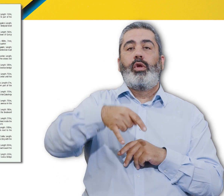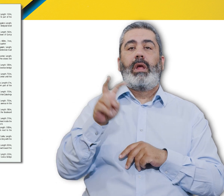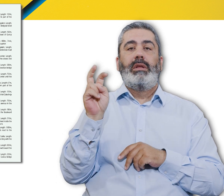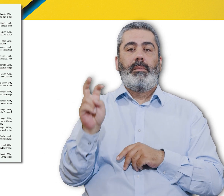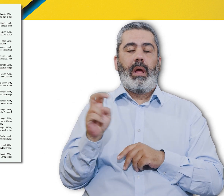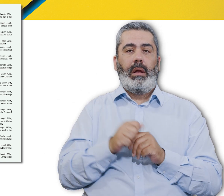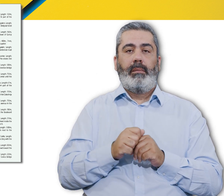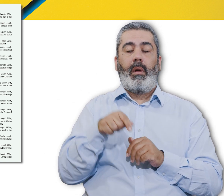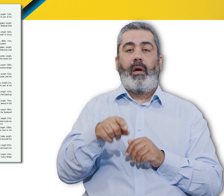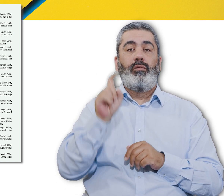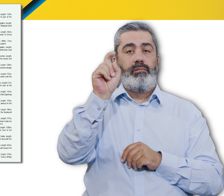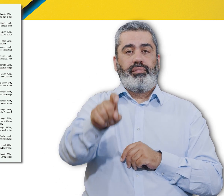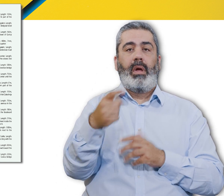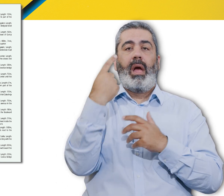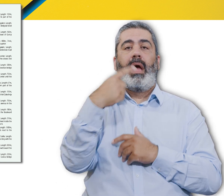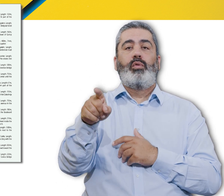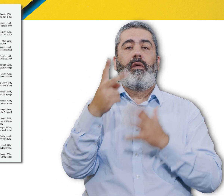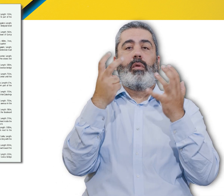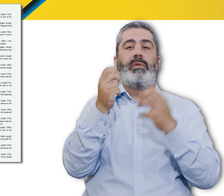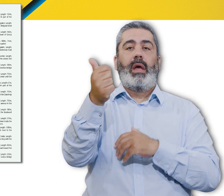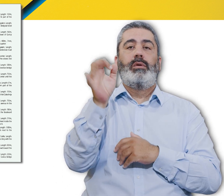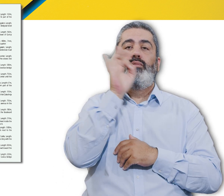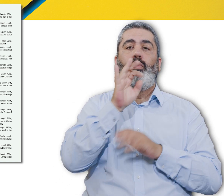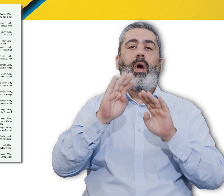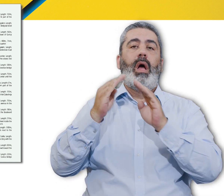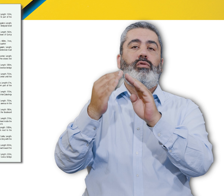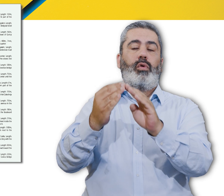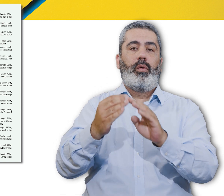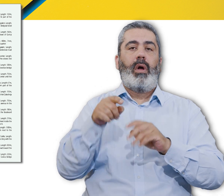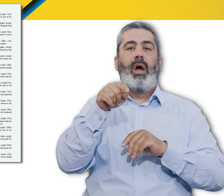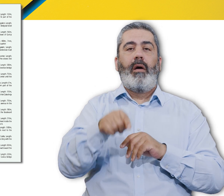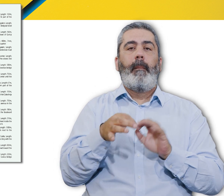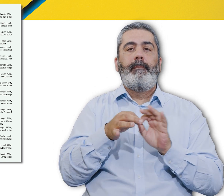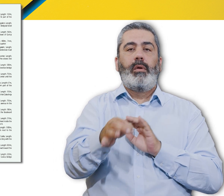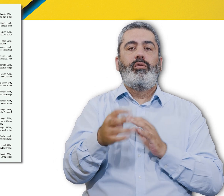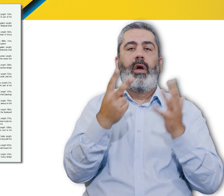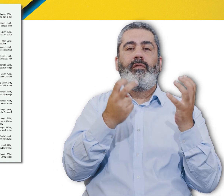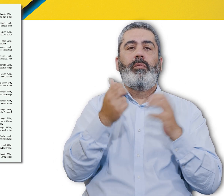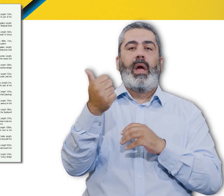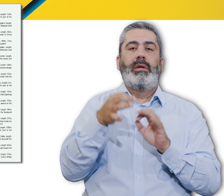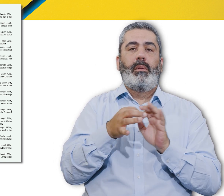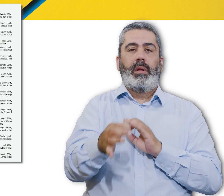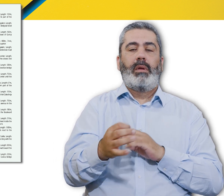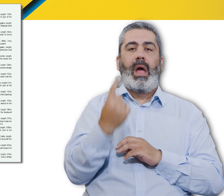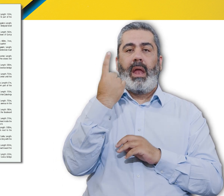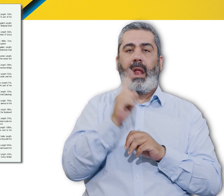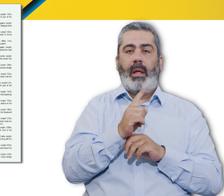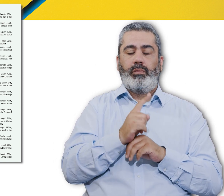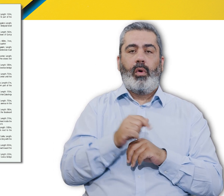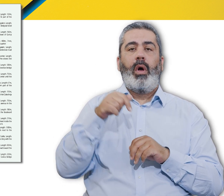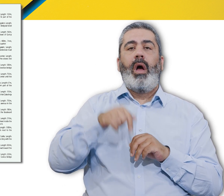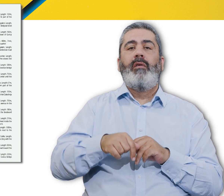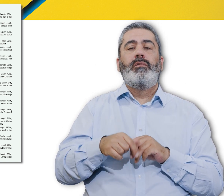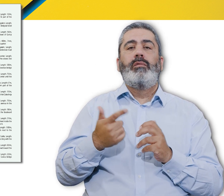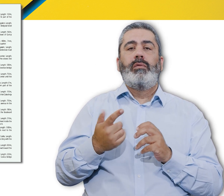number 202, area, city centre, length, 150 m, 3 min, elevation, 20